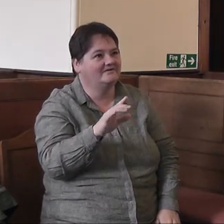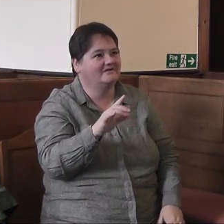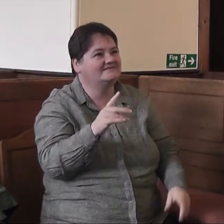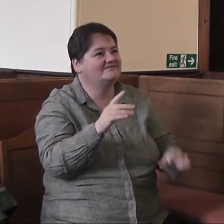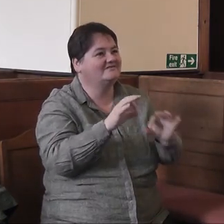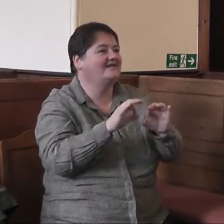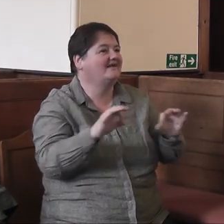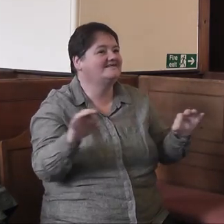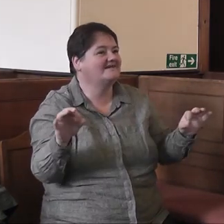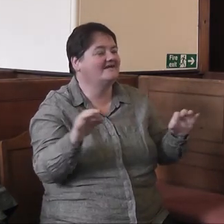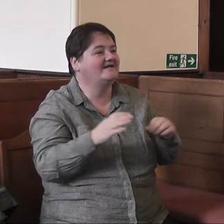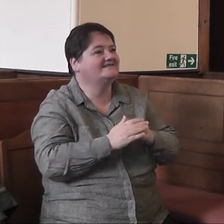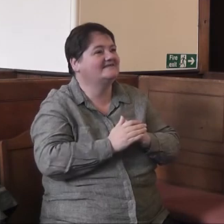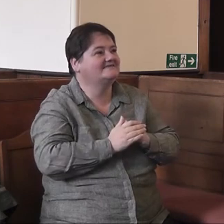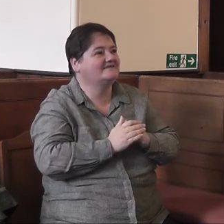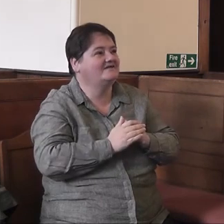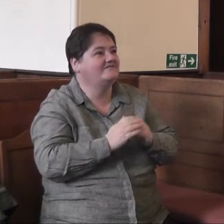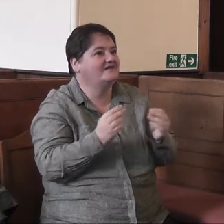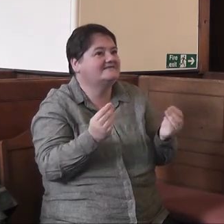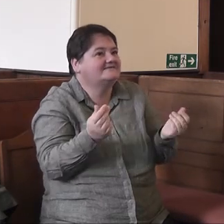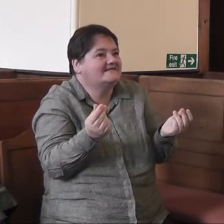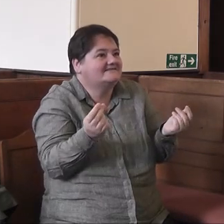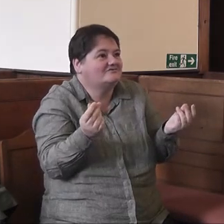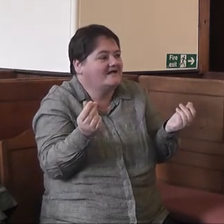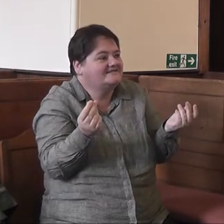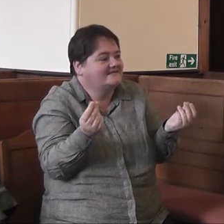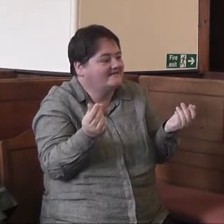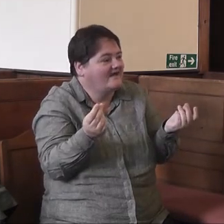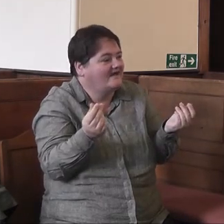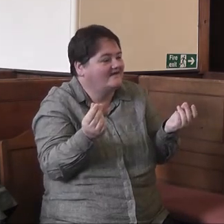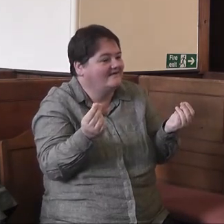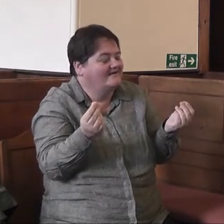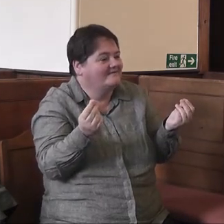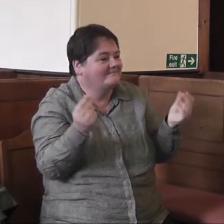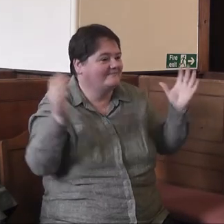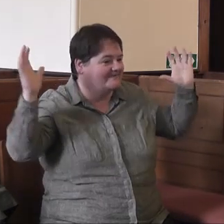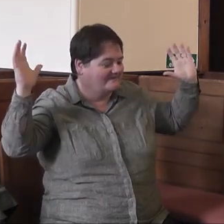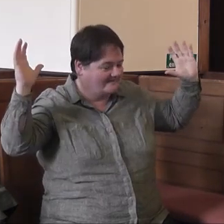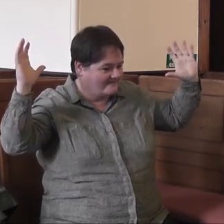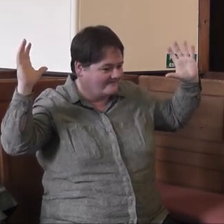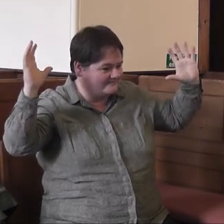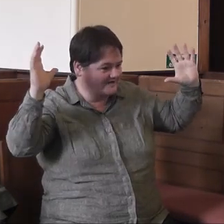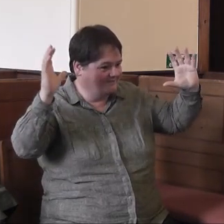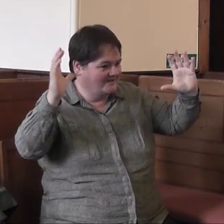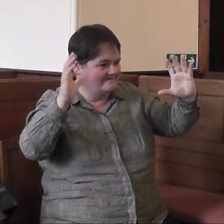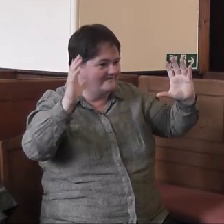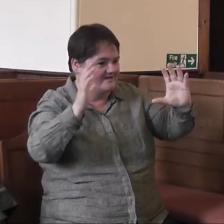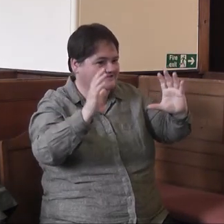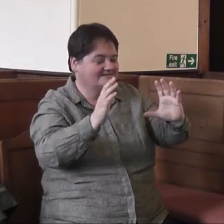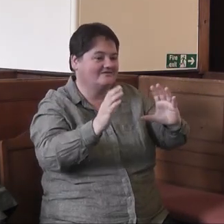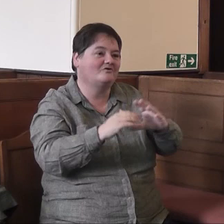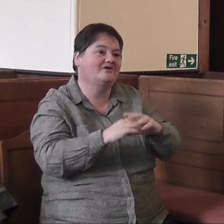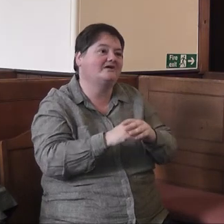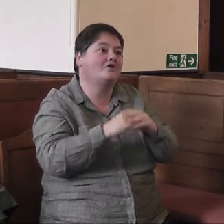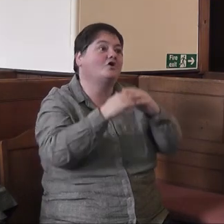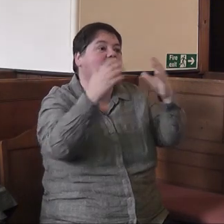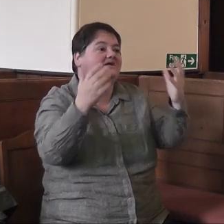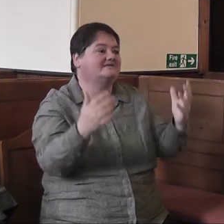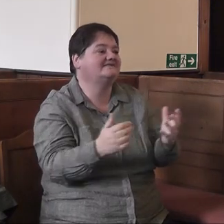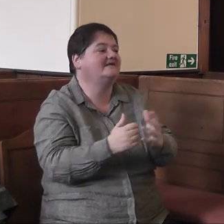it's not really like silent, it's creating that framing, that like an opening scene